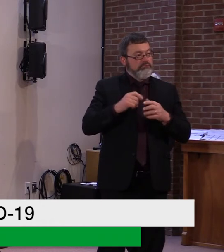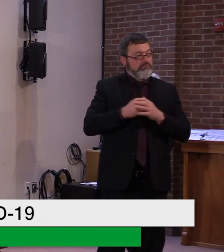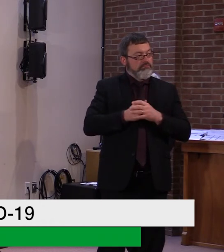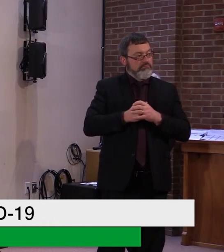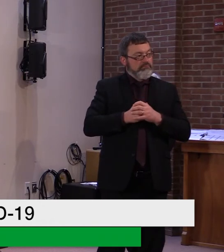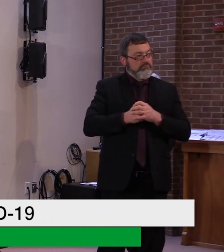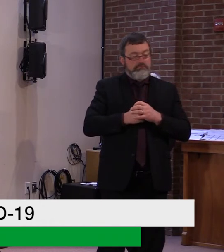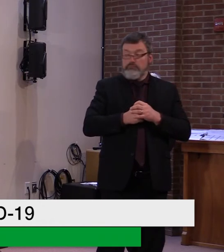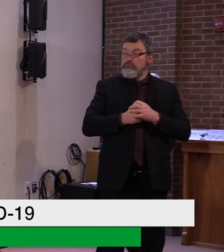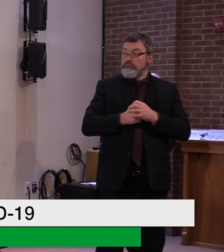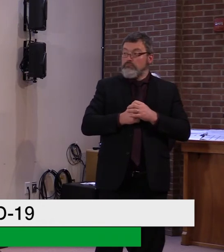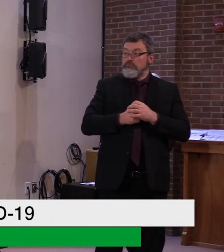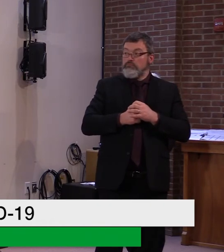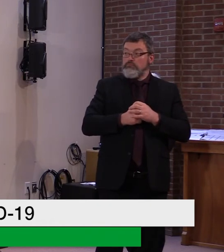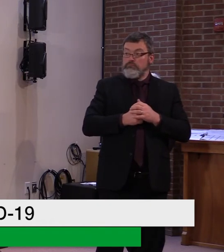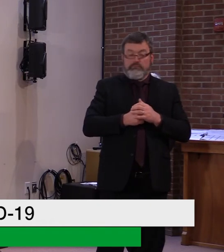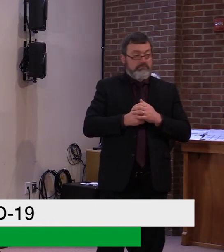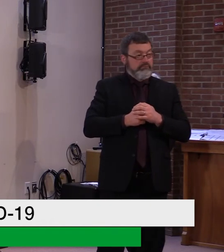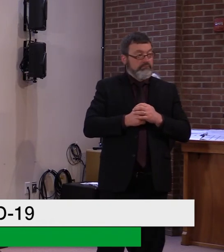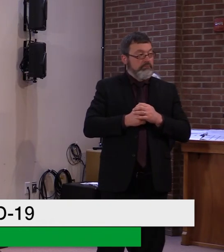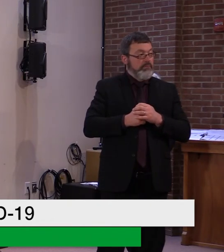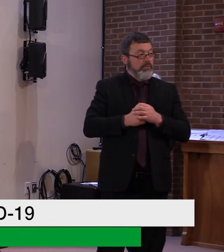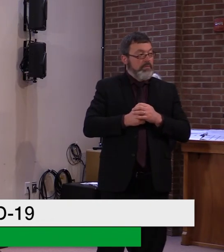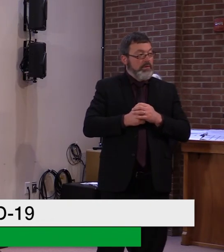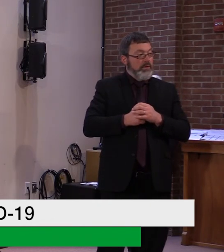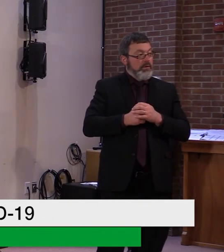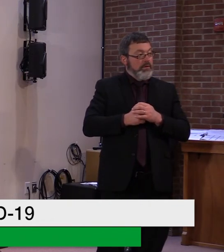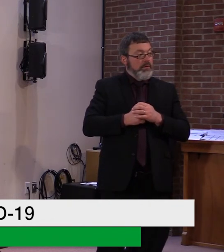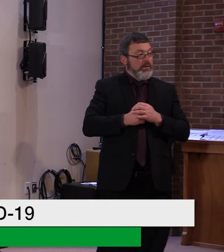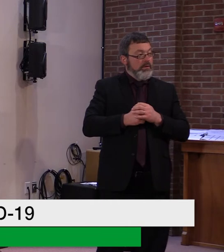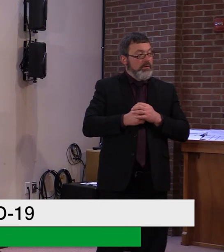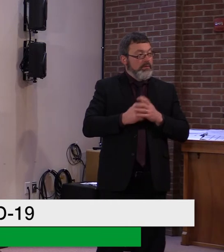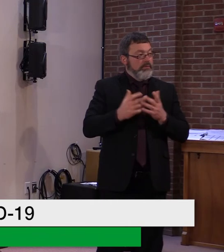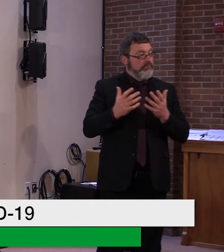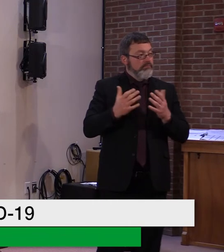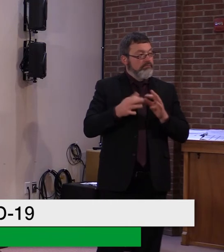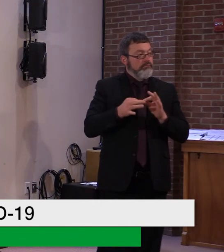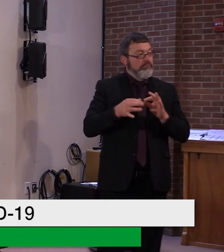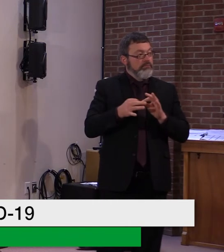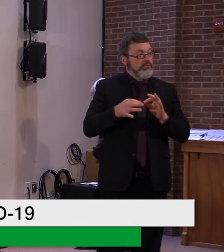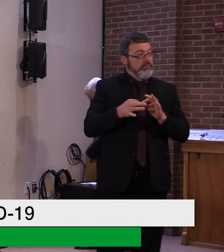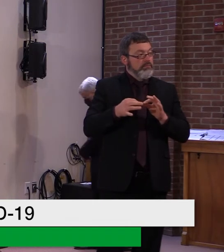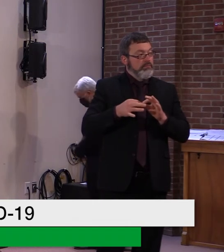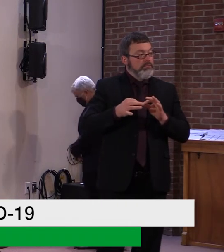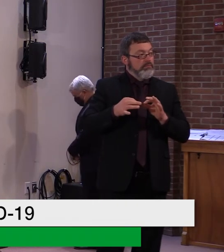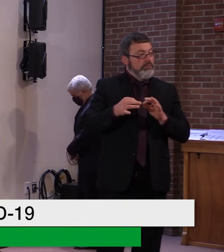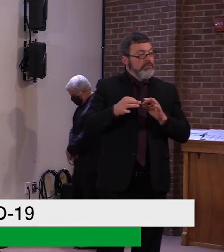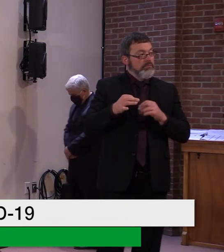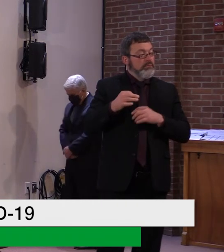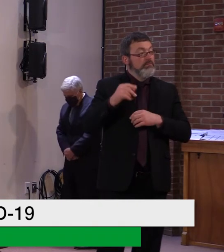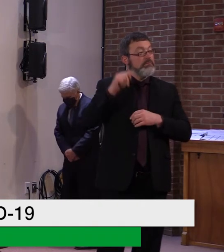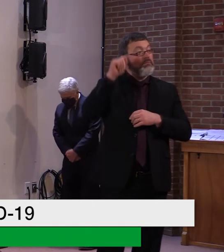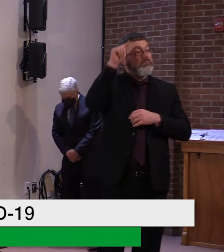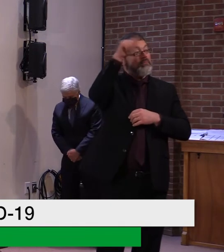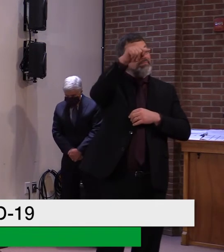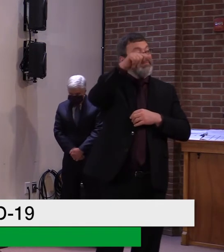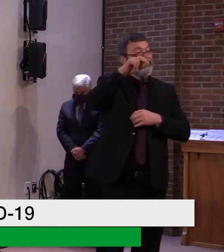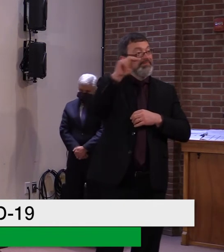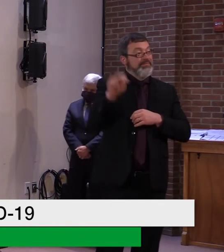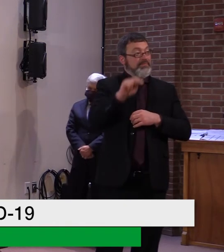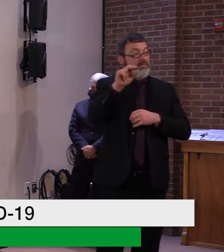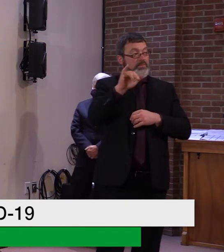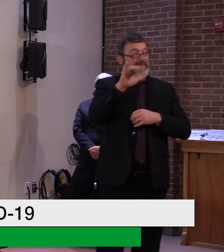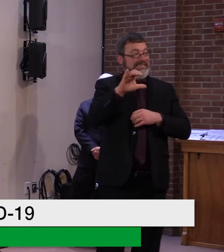plan new york city set a standard the schools would close when the seven-day average positivity rate uh hit three